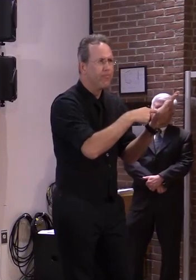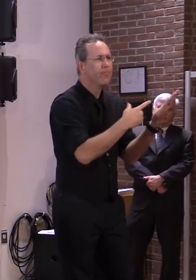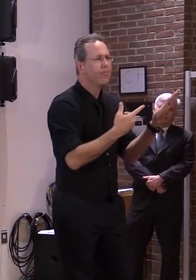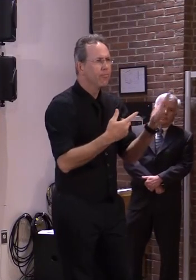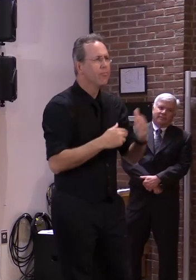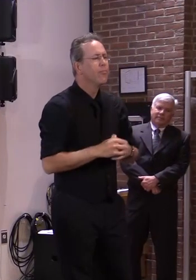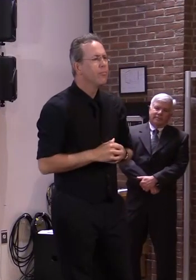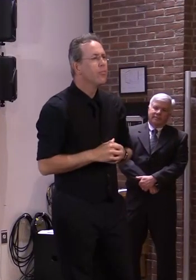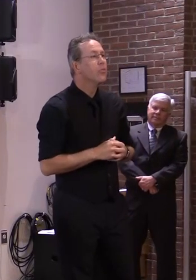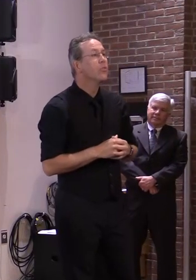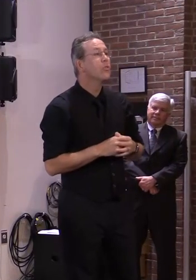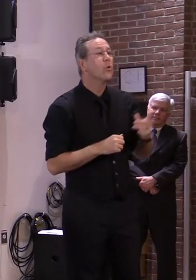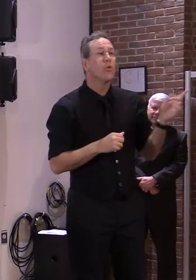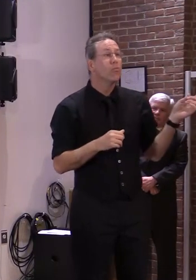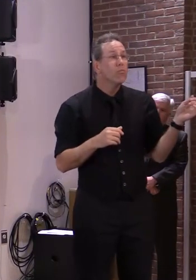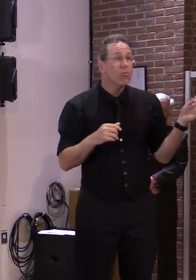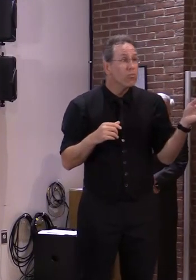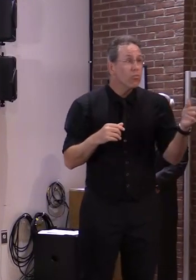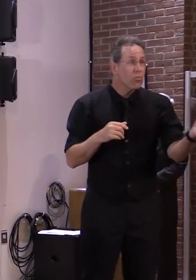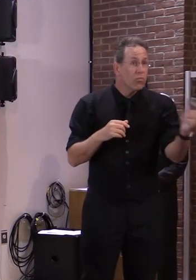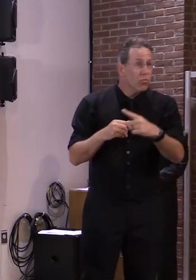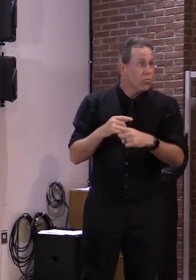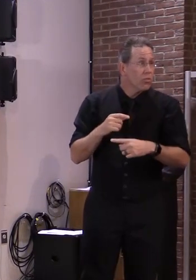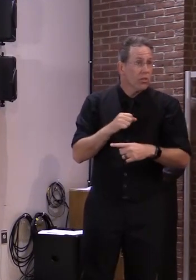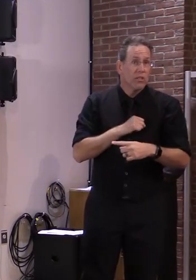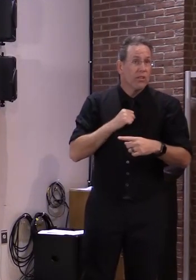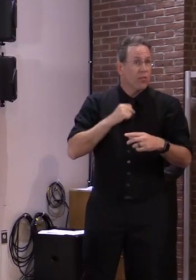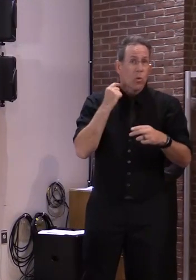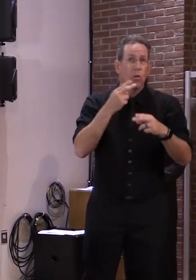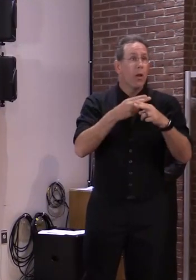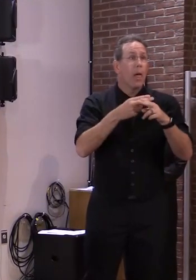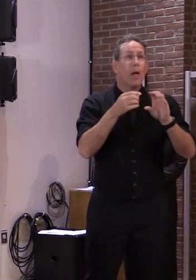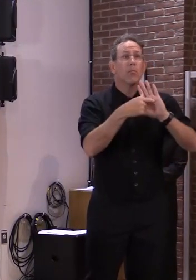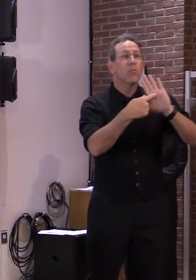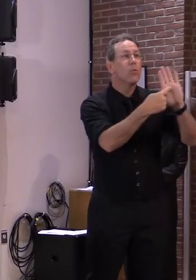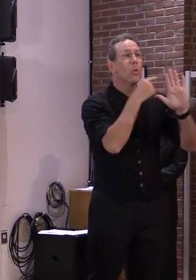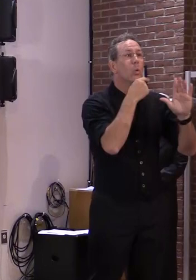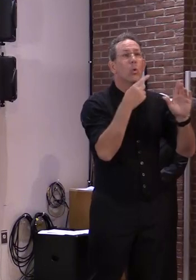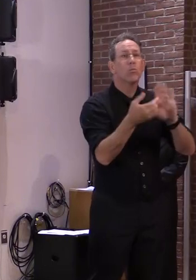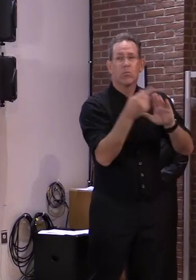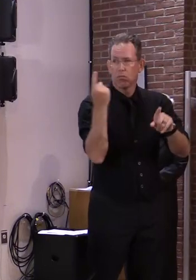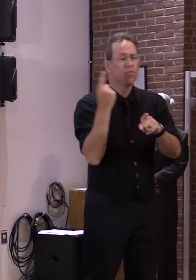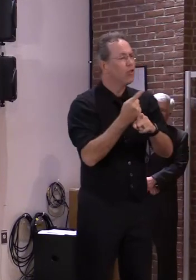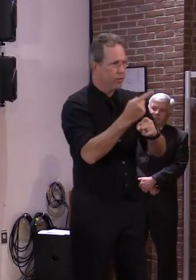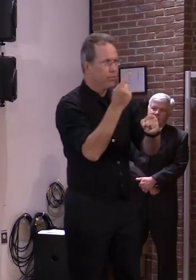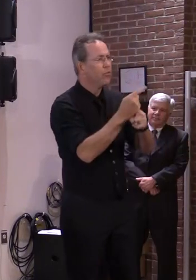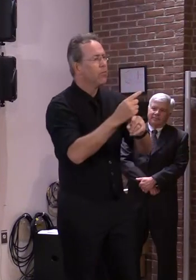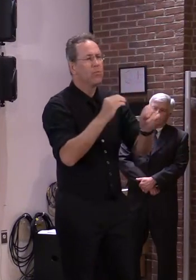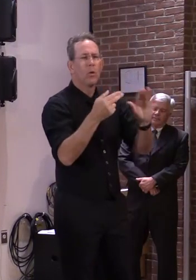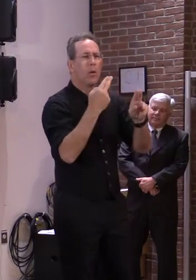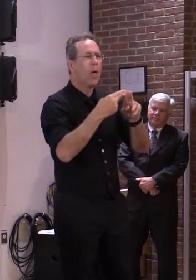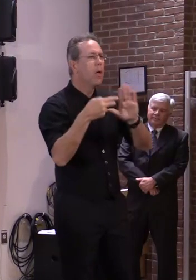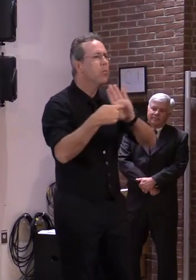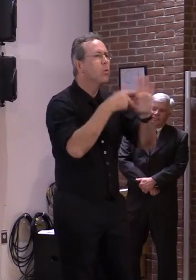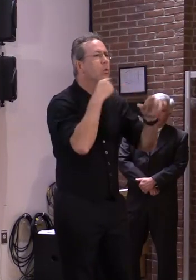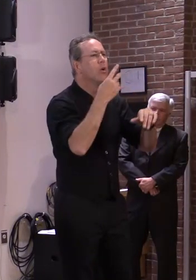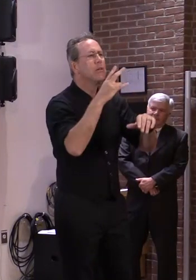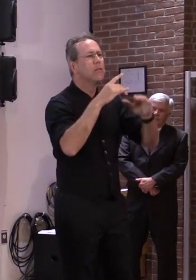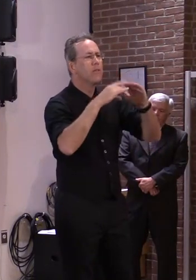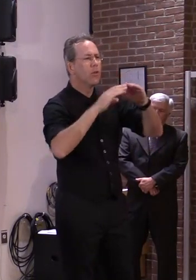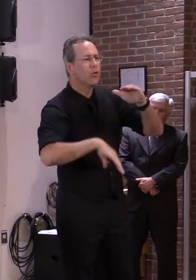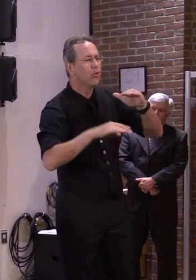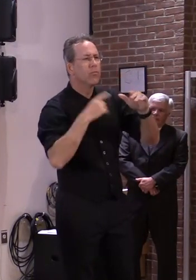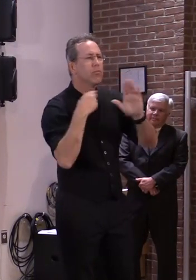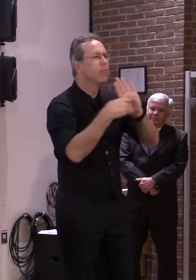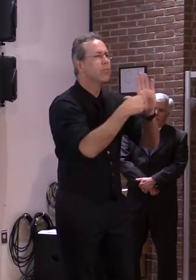will not be releasing names. We're still, any timeline as to when there will be some sort of policy? Well, again, it depends